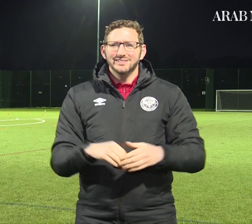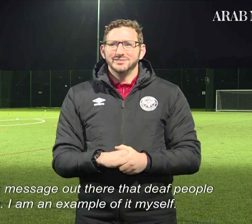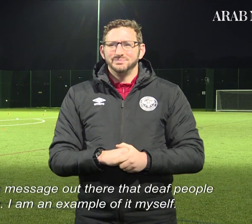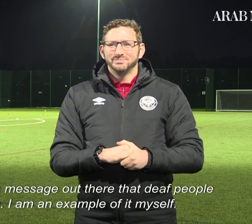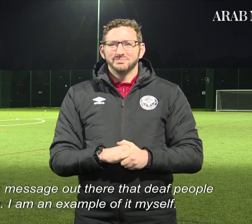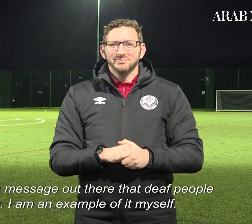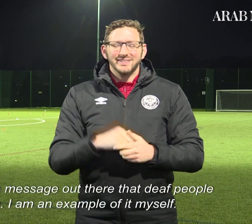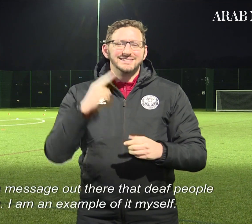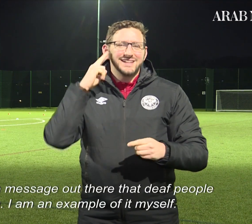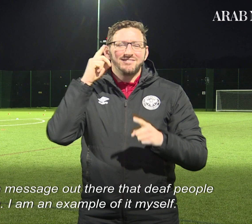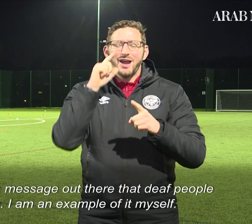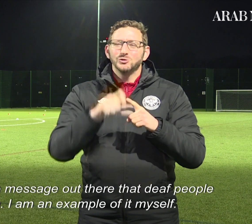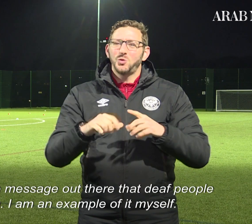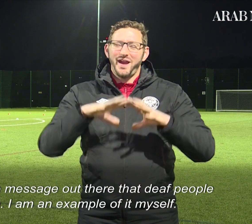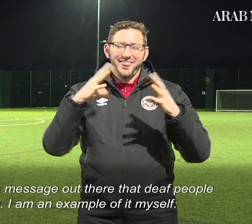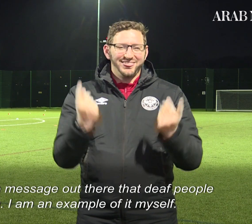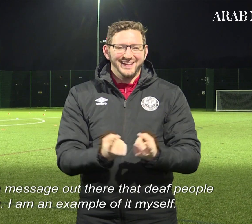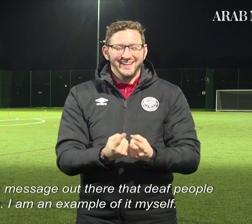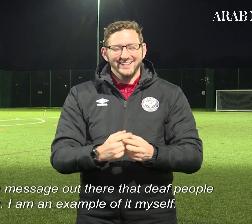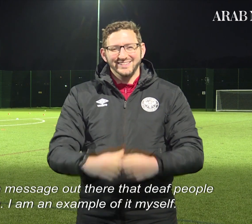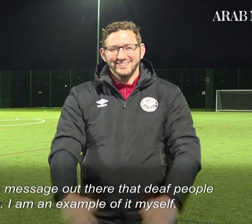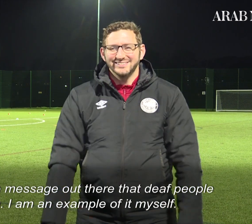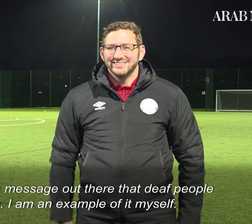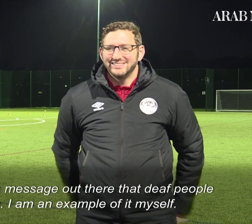want to get the message out there that deaf people can do anything. I'm an example of it myself.